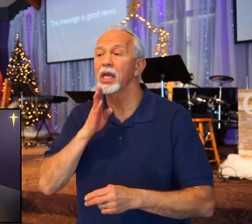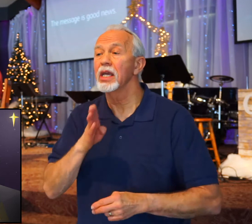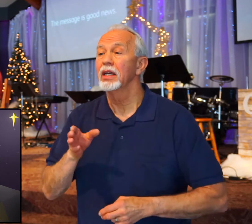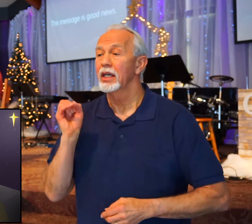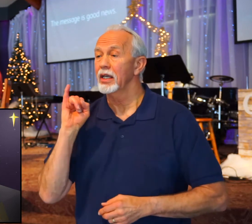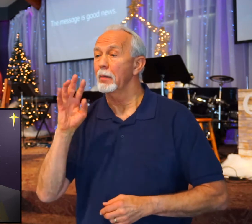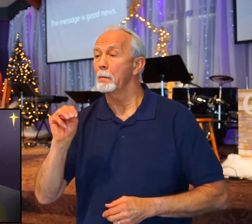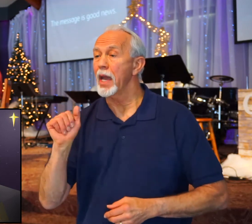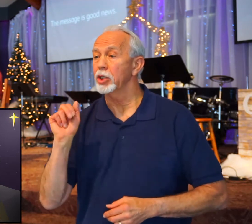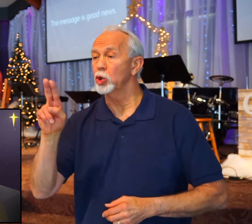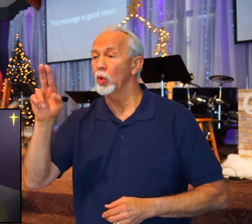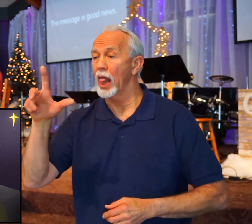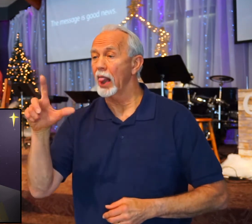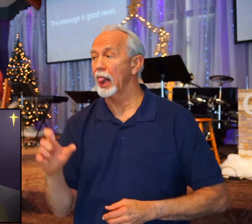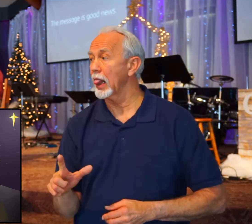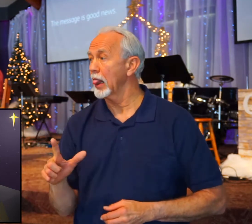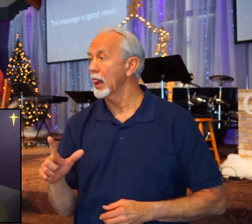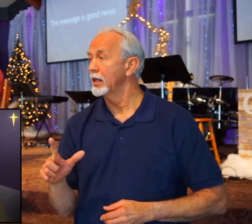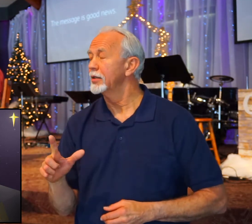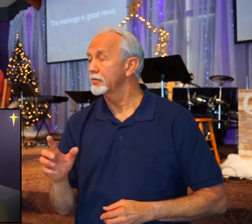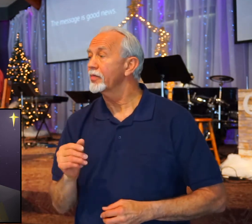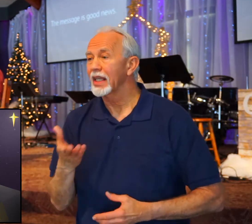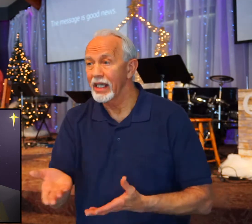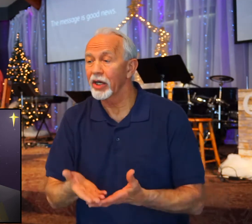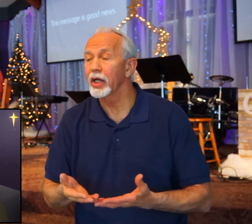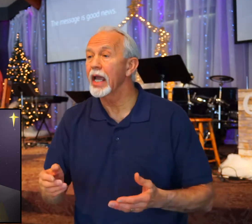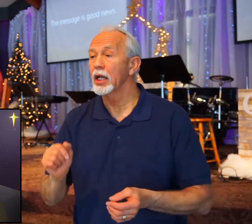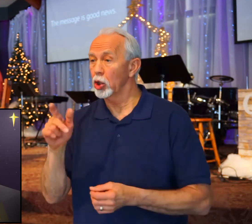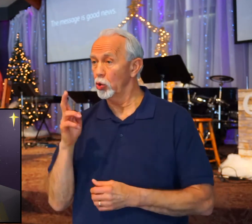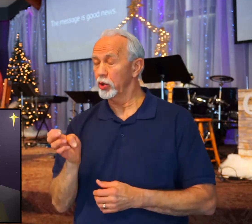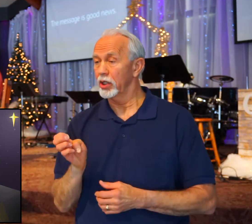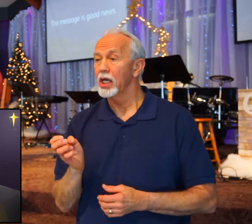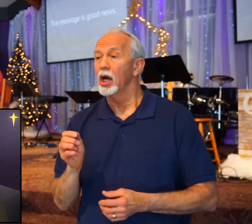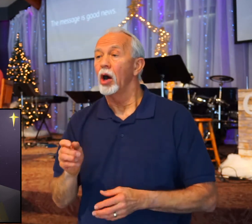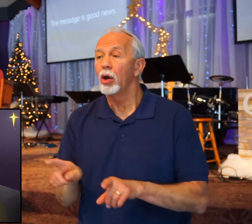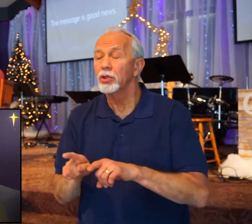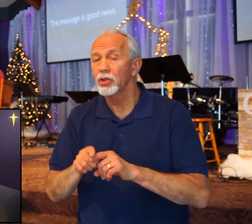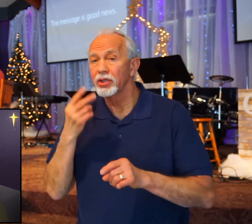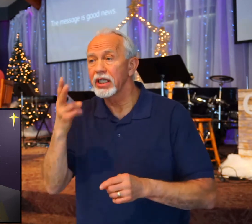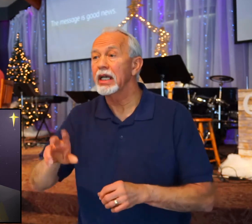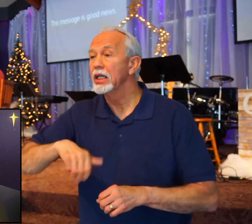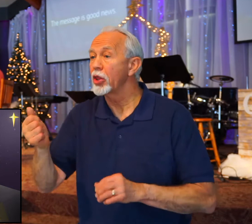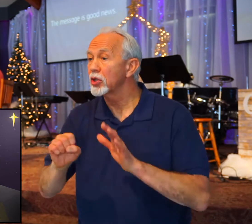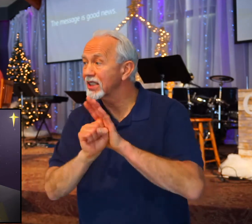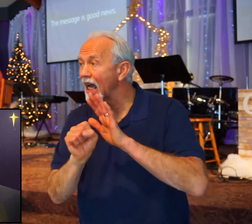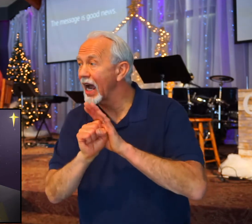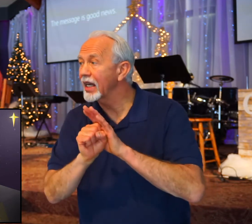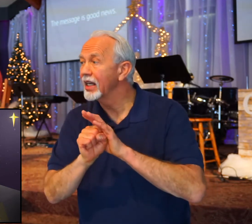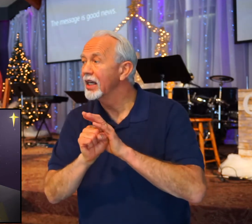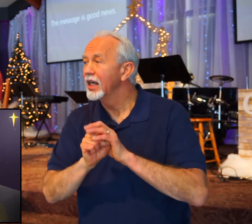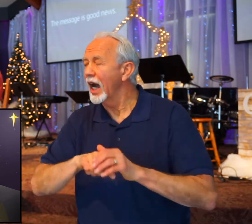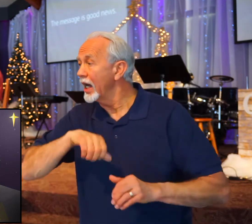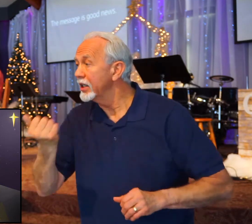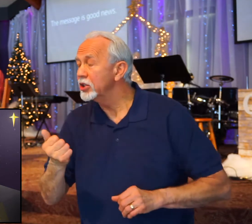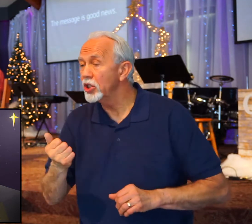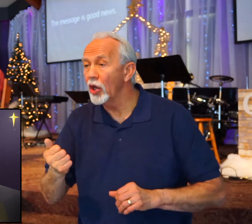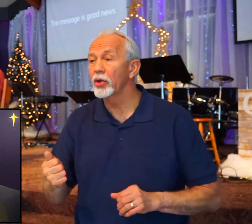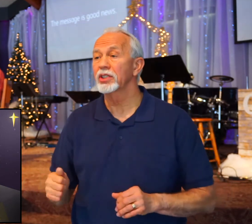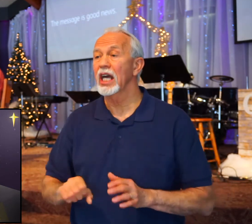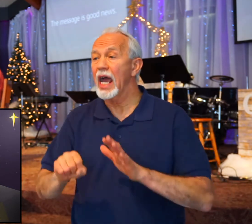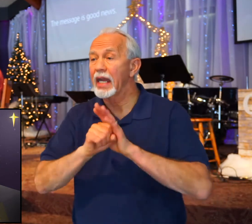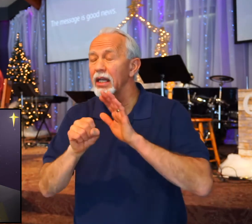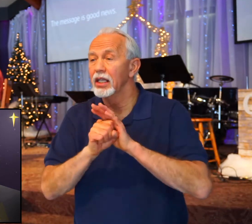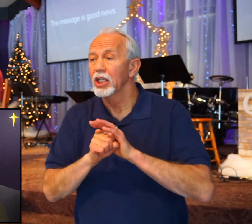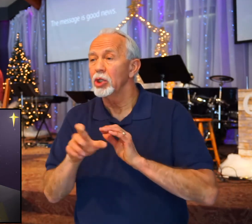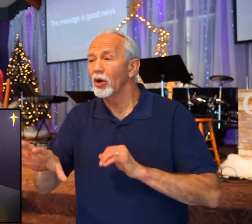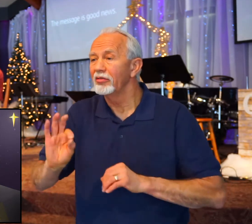Emmanuel. Well, here in Luke's gospel, we also see another sign. It's another distinguishing mark. You